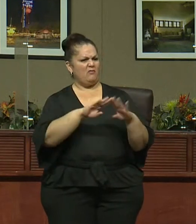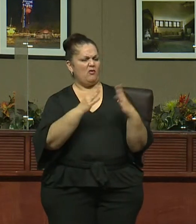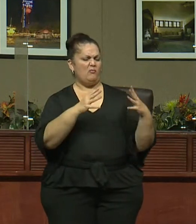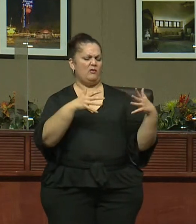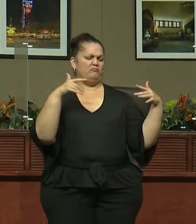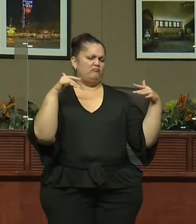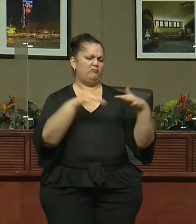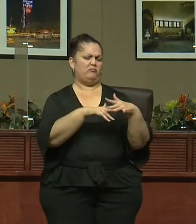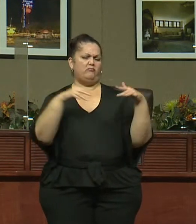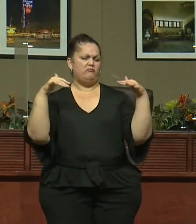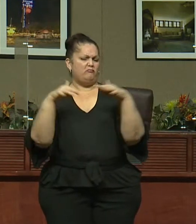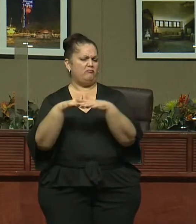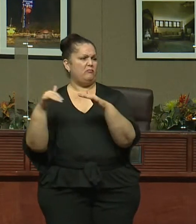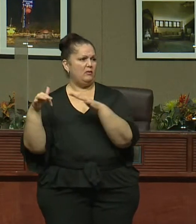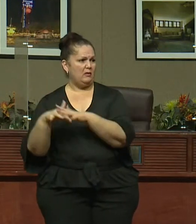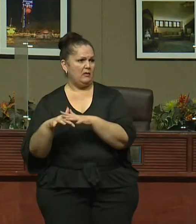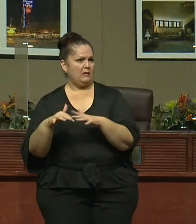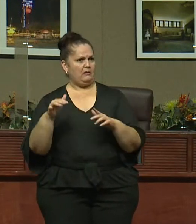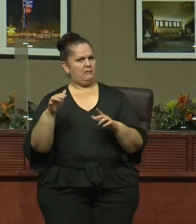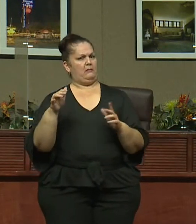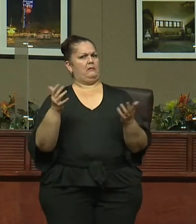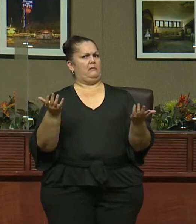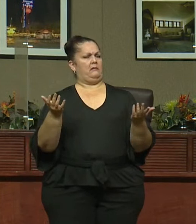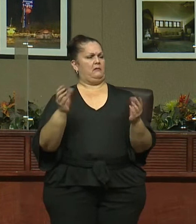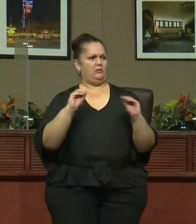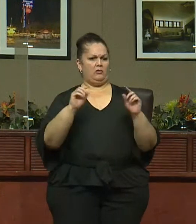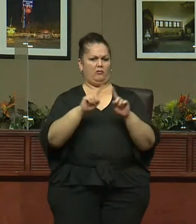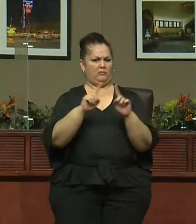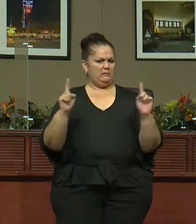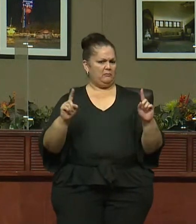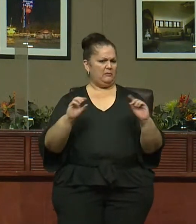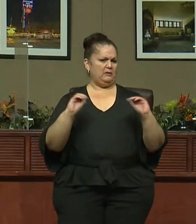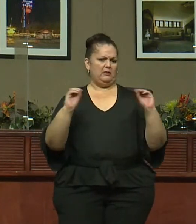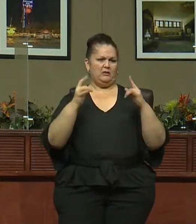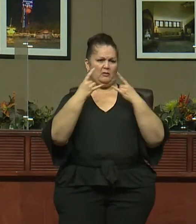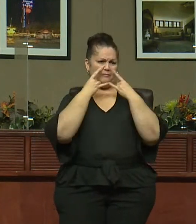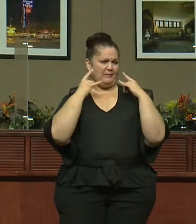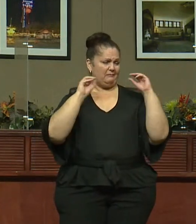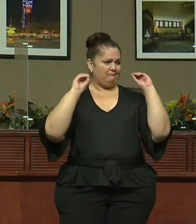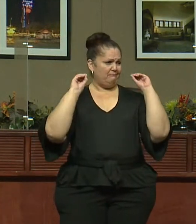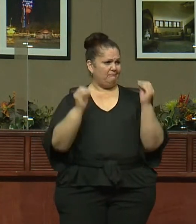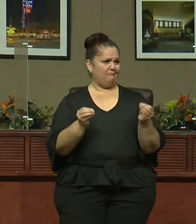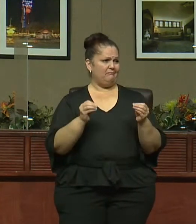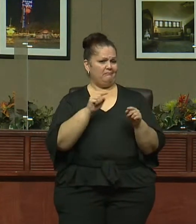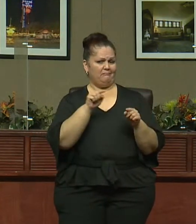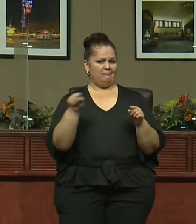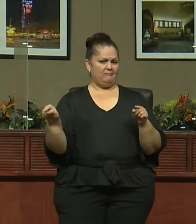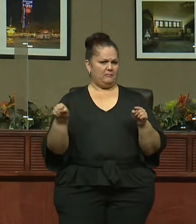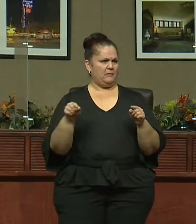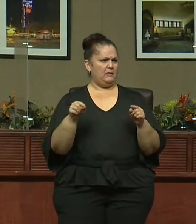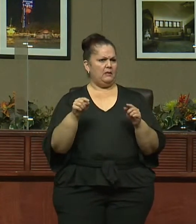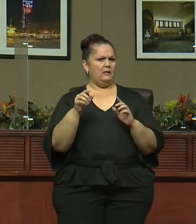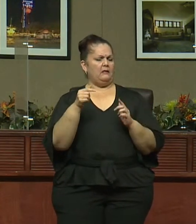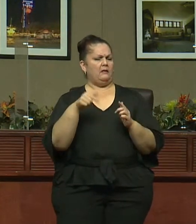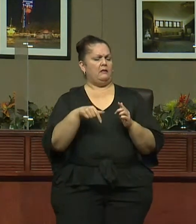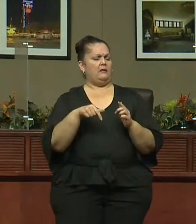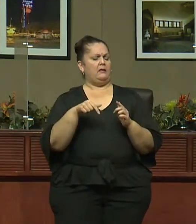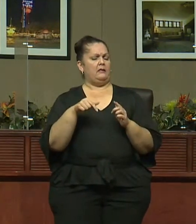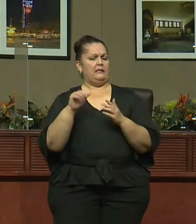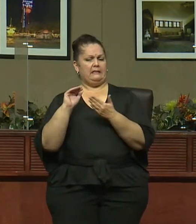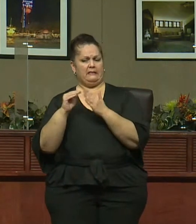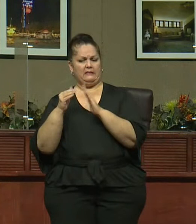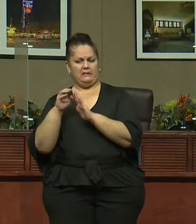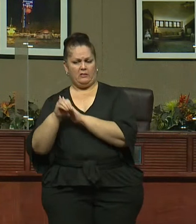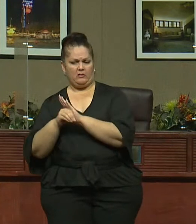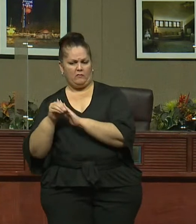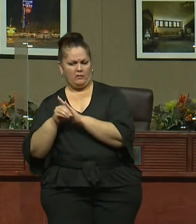People are concerned because there is no social distancing and definitely no wearing of the mask. What is the county and the city